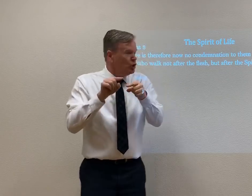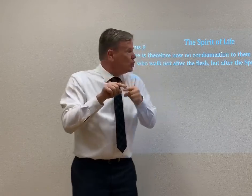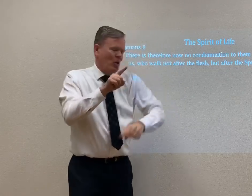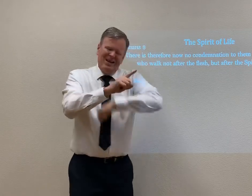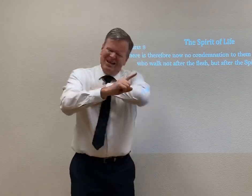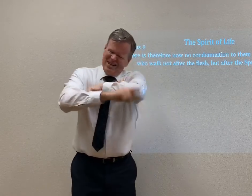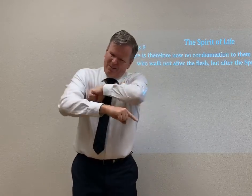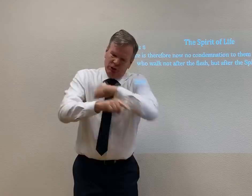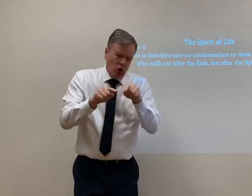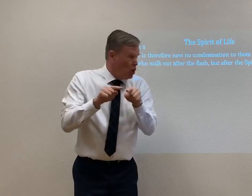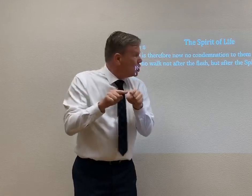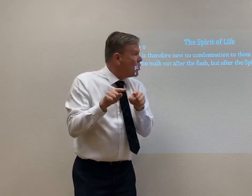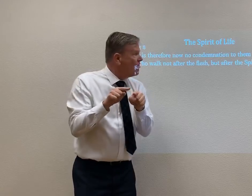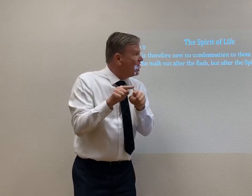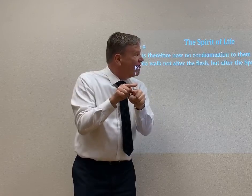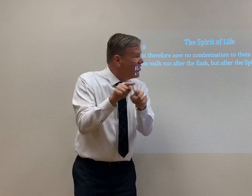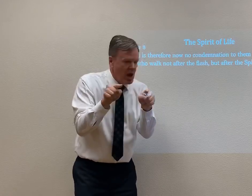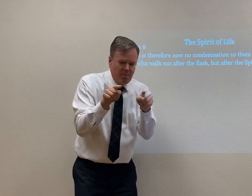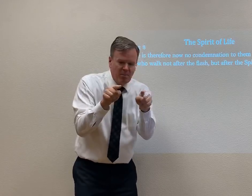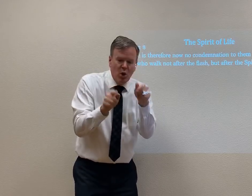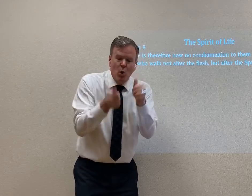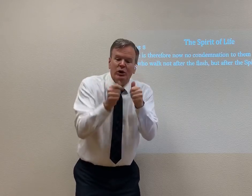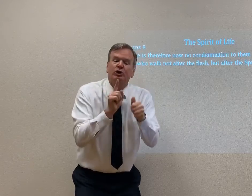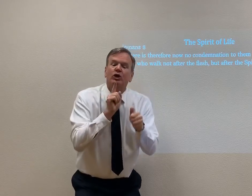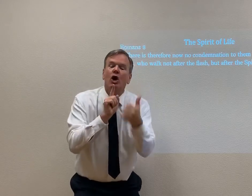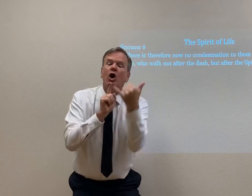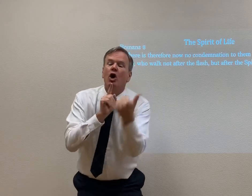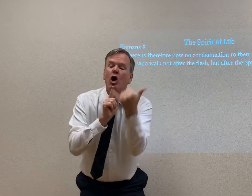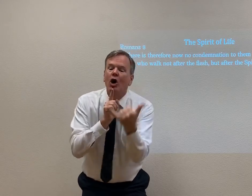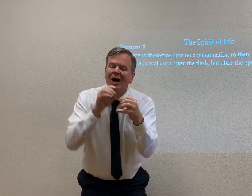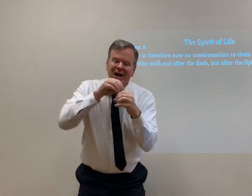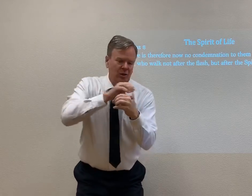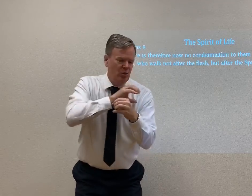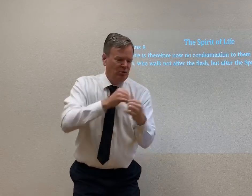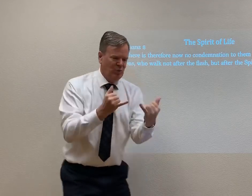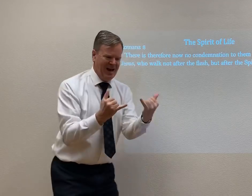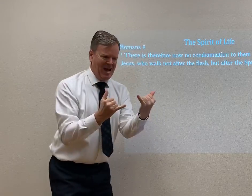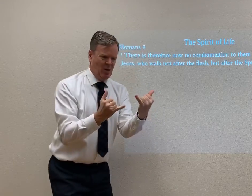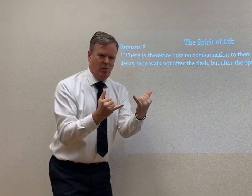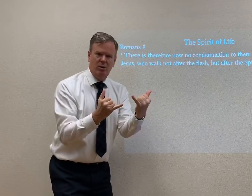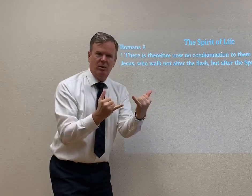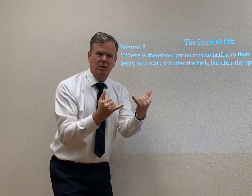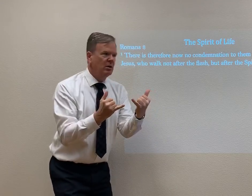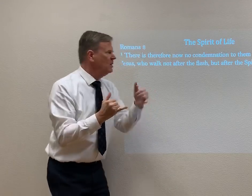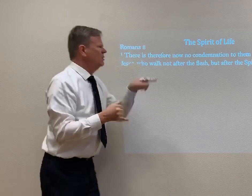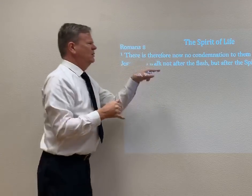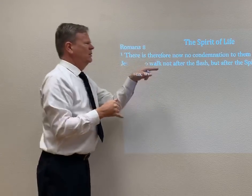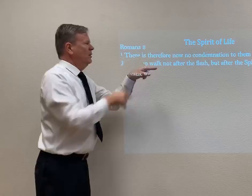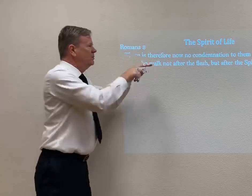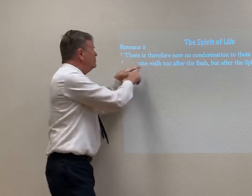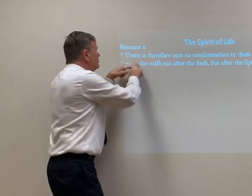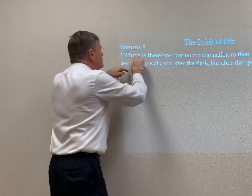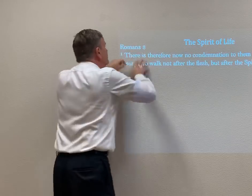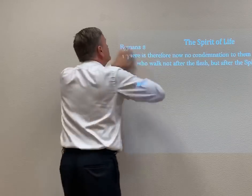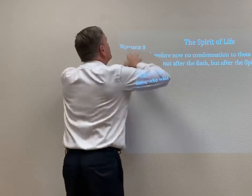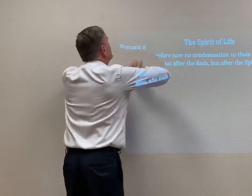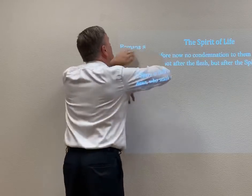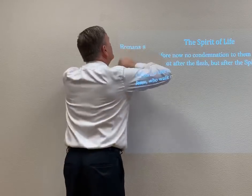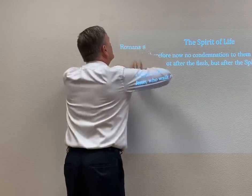no condemnation to them which are currently, present tense, right now, are in Christ.